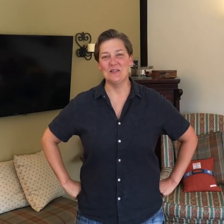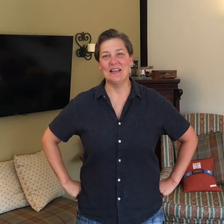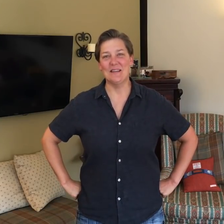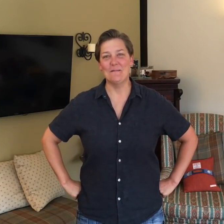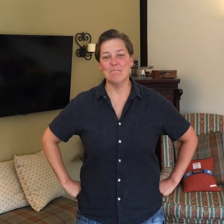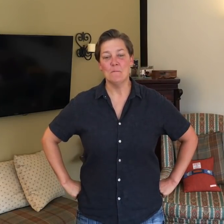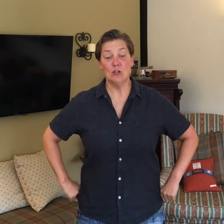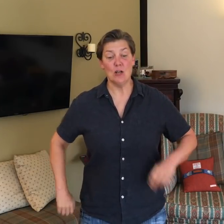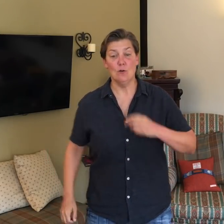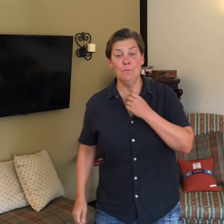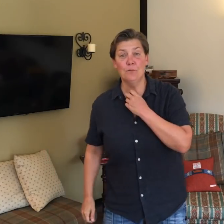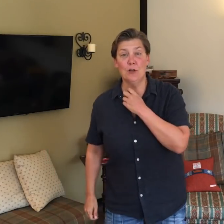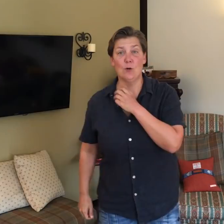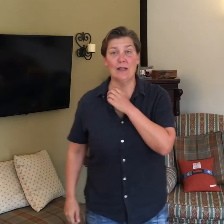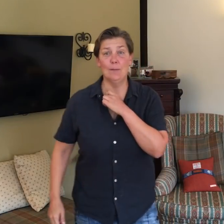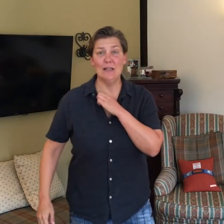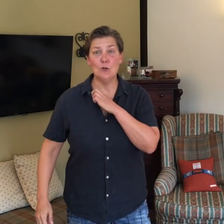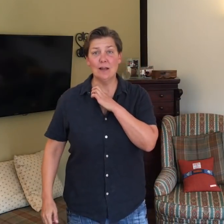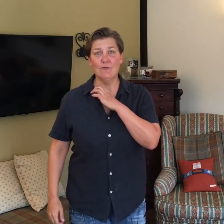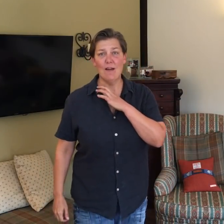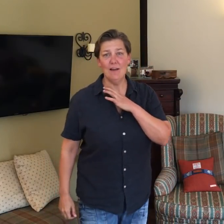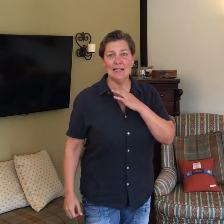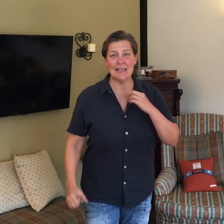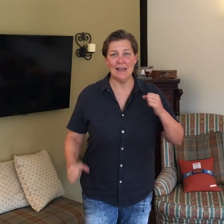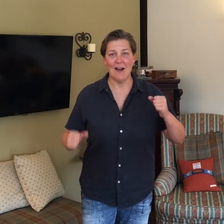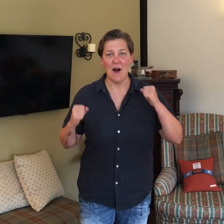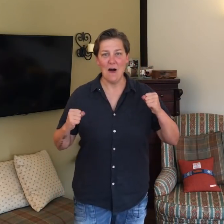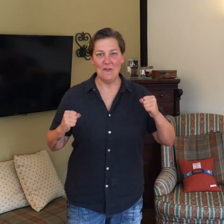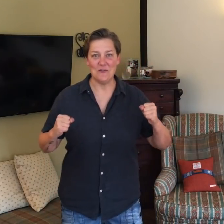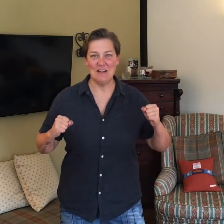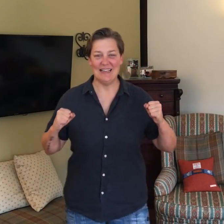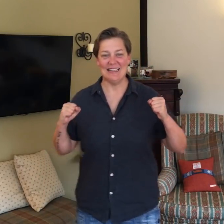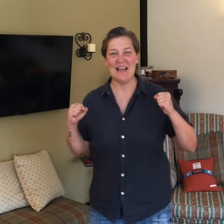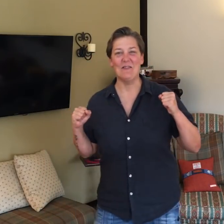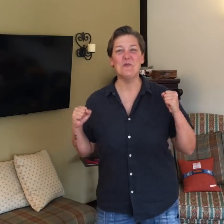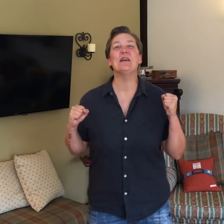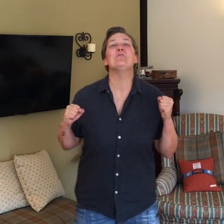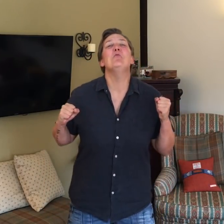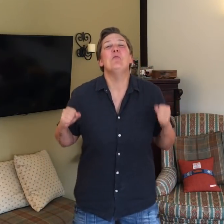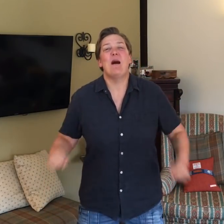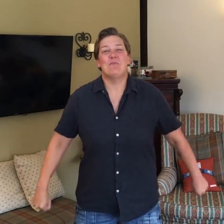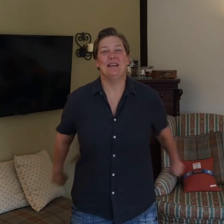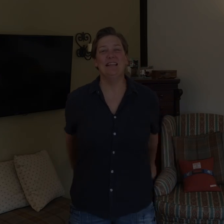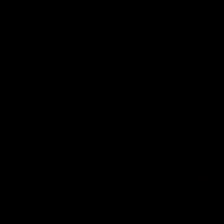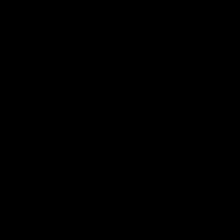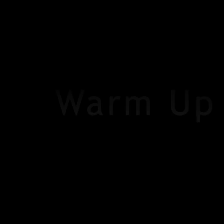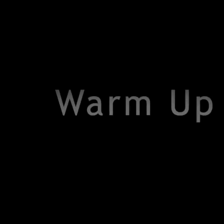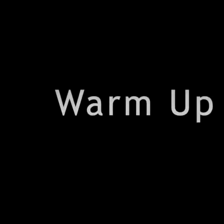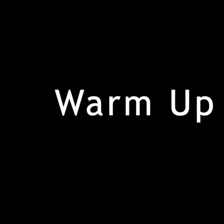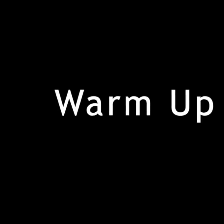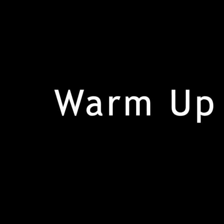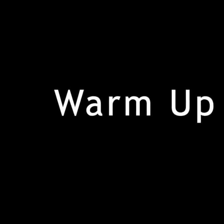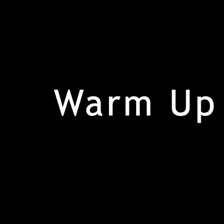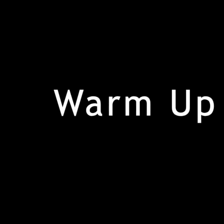together. So, if you don't want to hear me talking forever, let's get after it. Let's have a quick warm-up together.